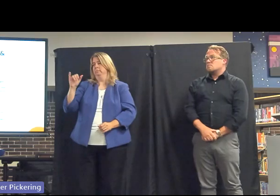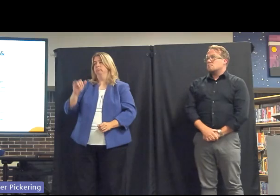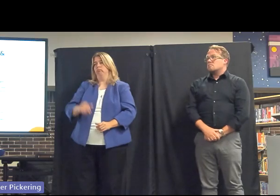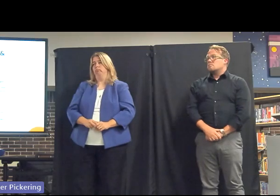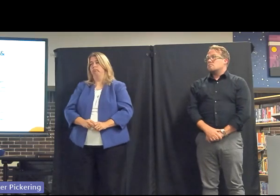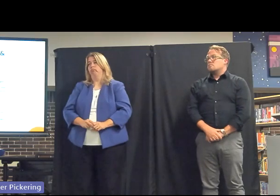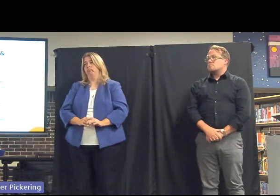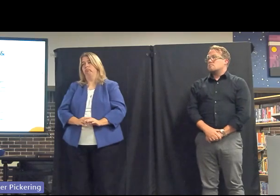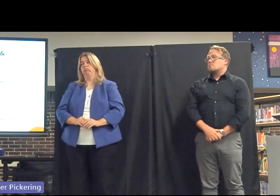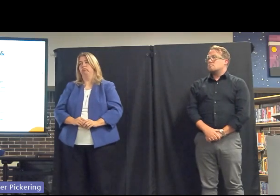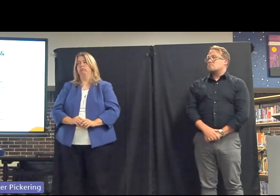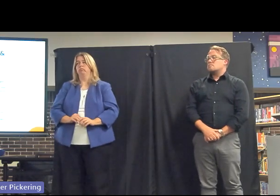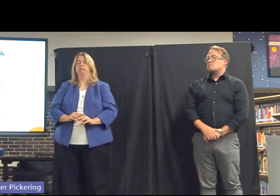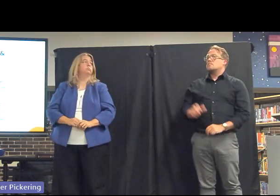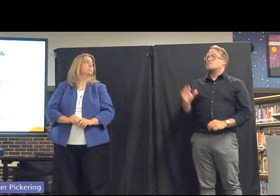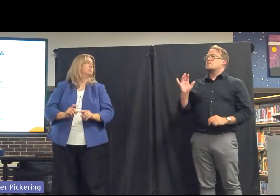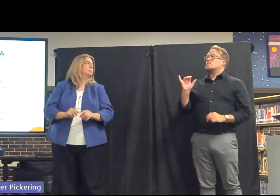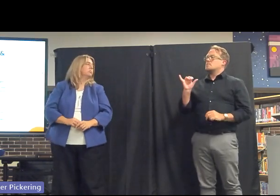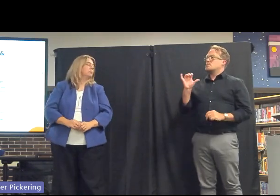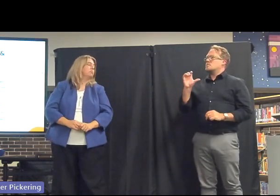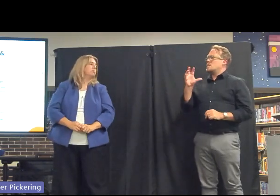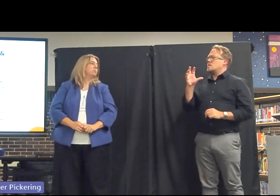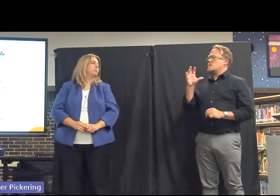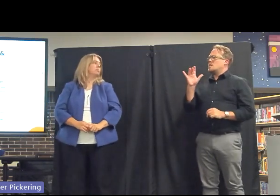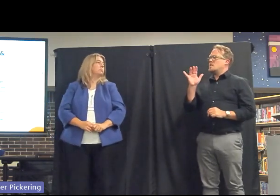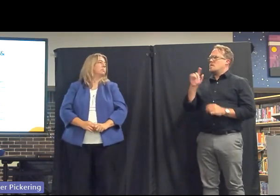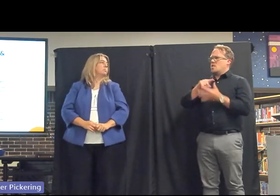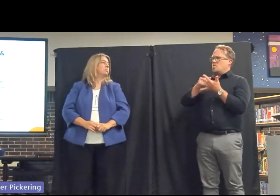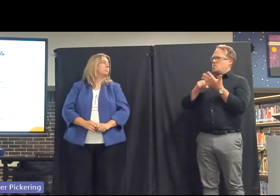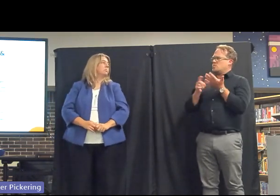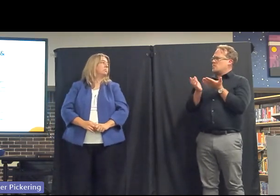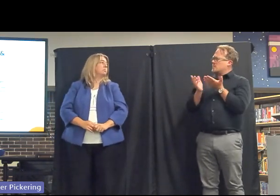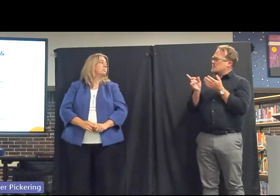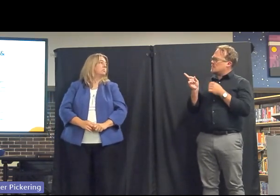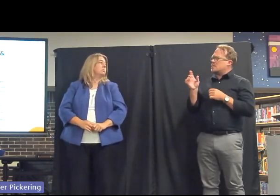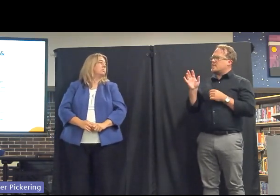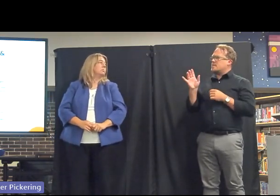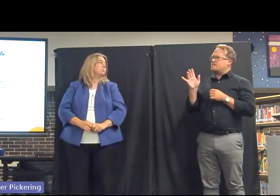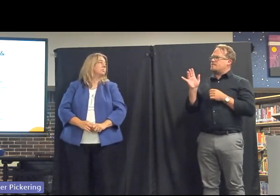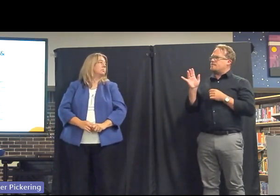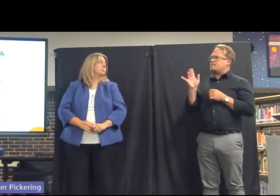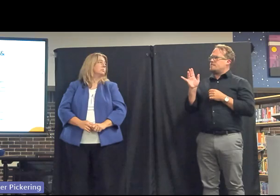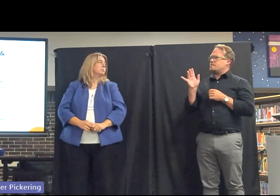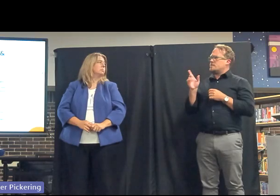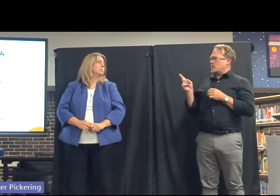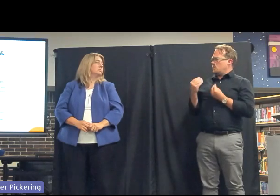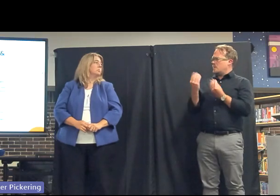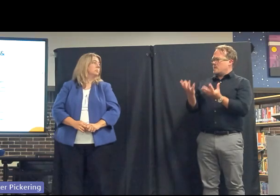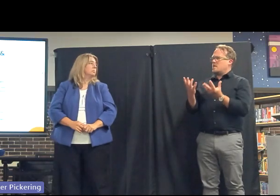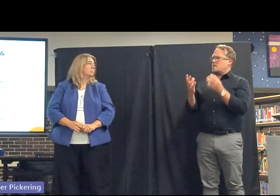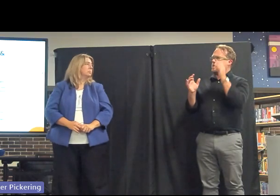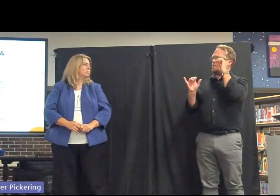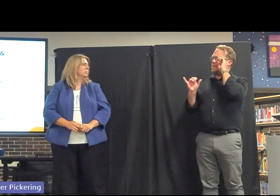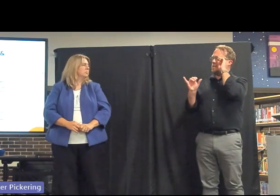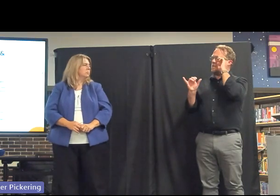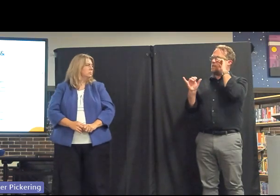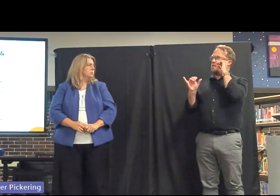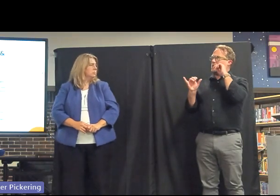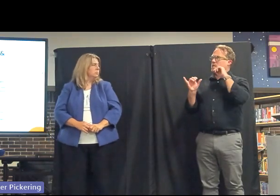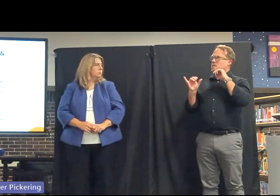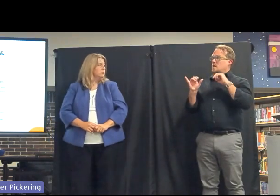Yes, And would those services that are being provided by